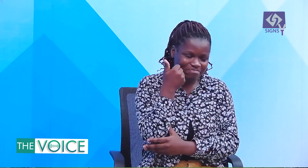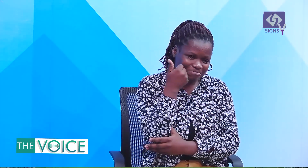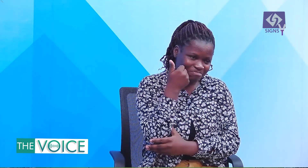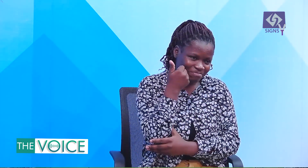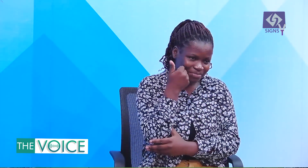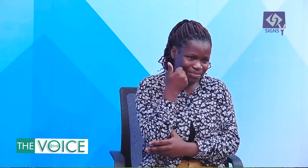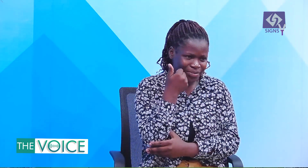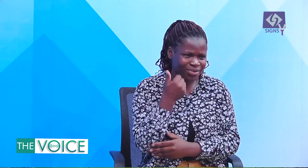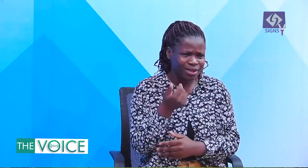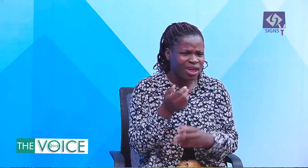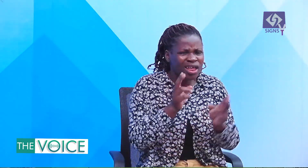I became sick,